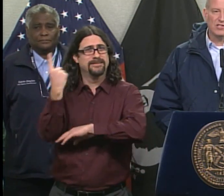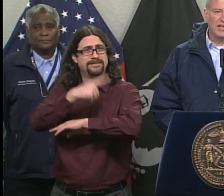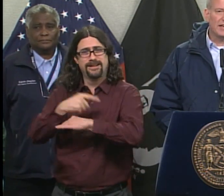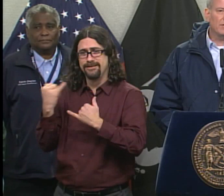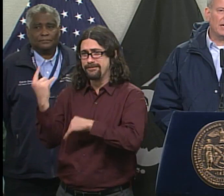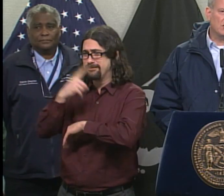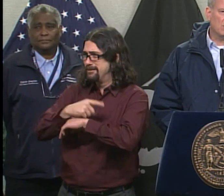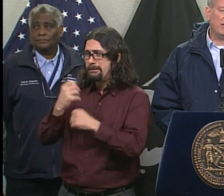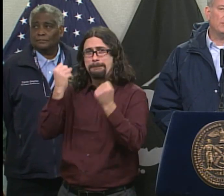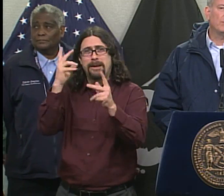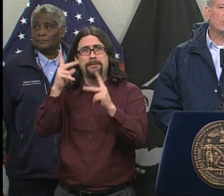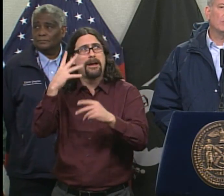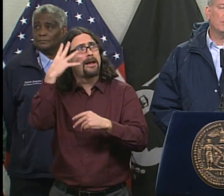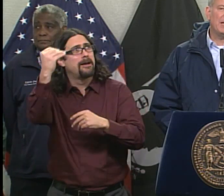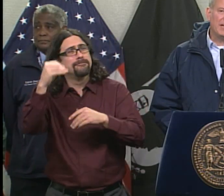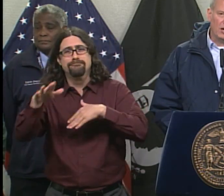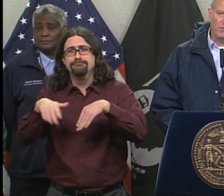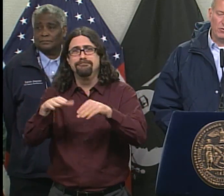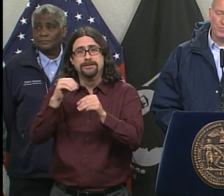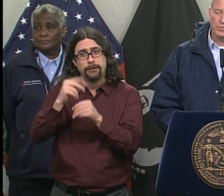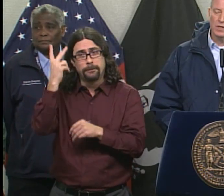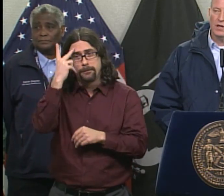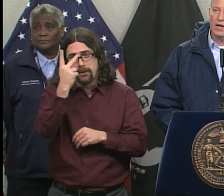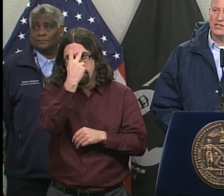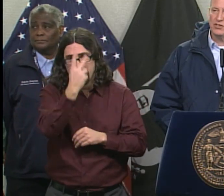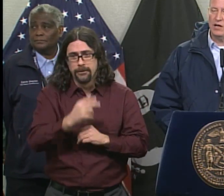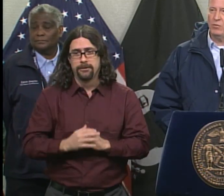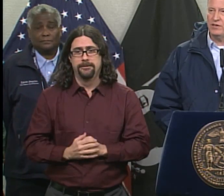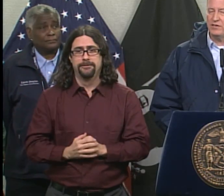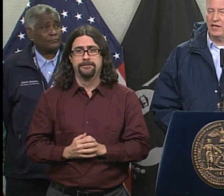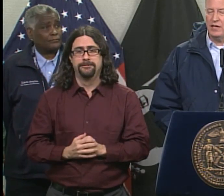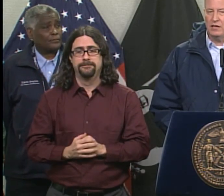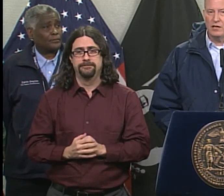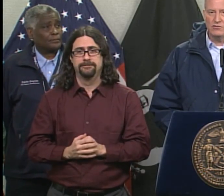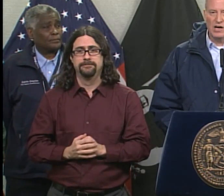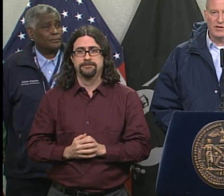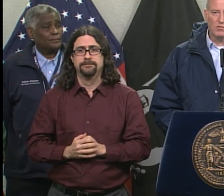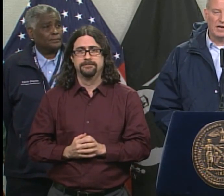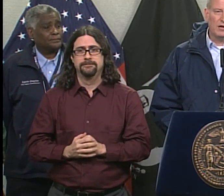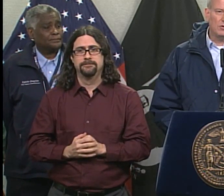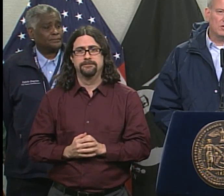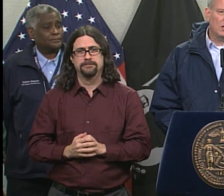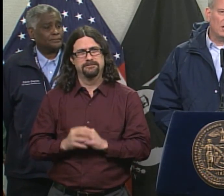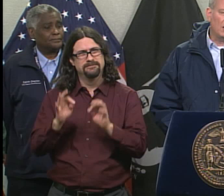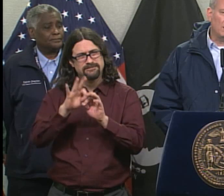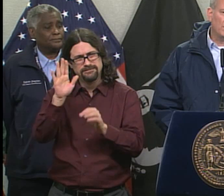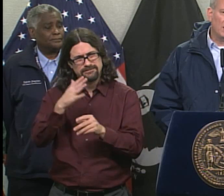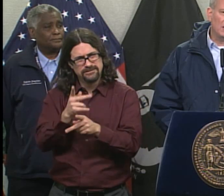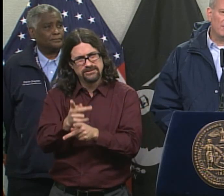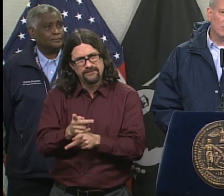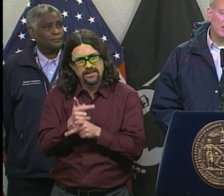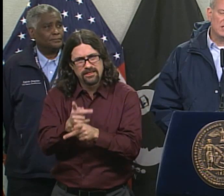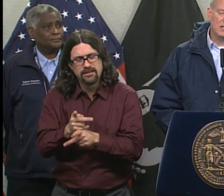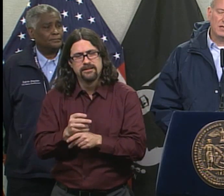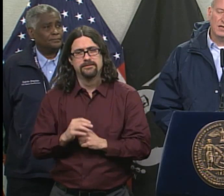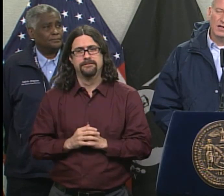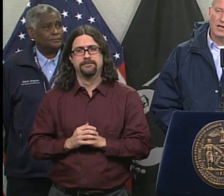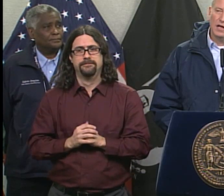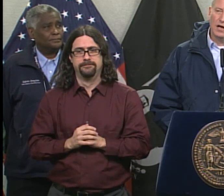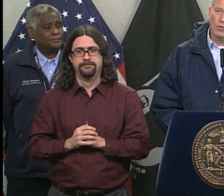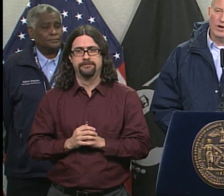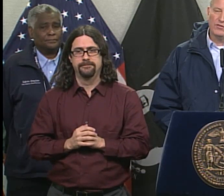going sledding. That's great, but be careful. I went today driving around. I left